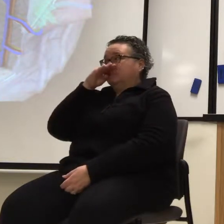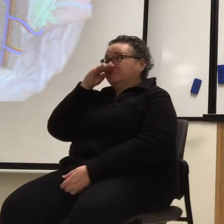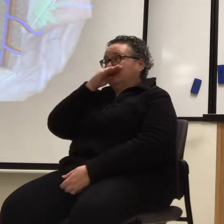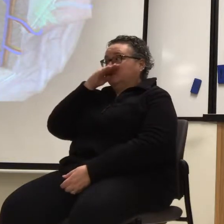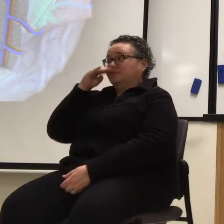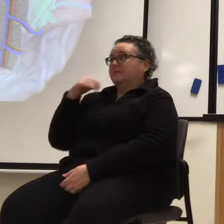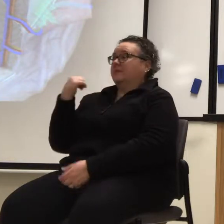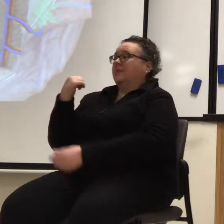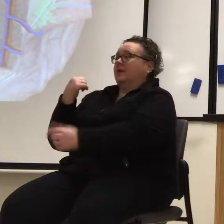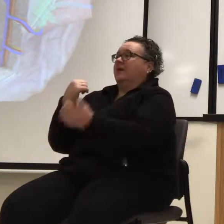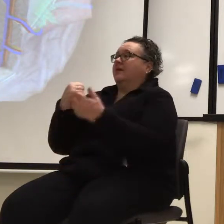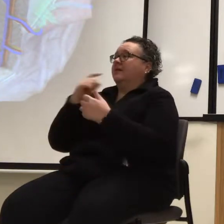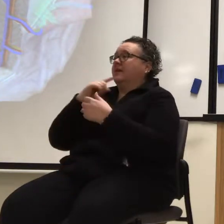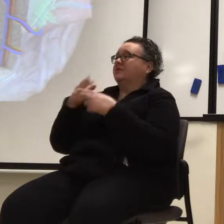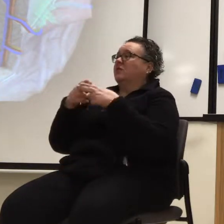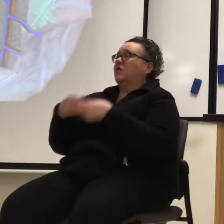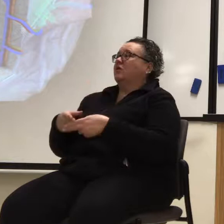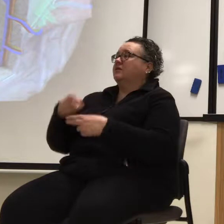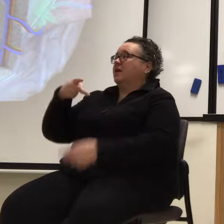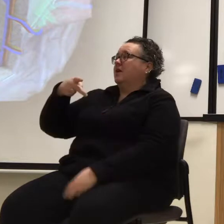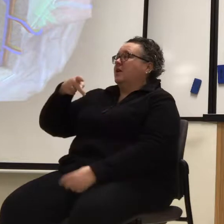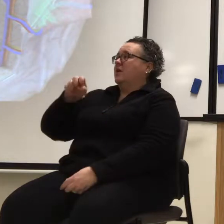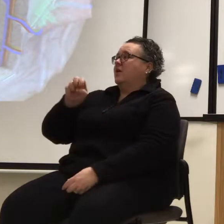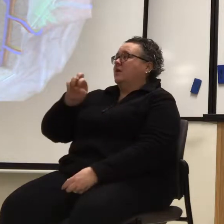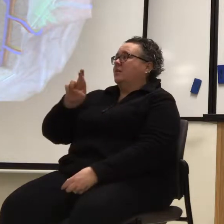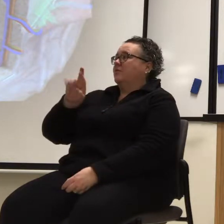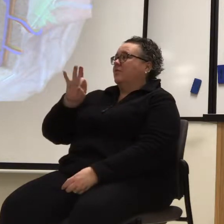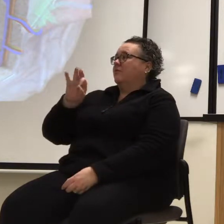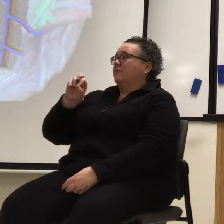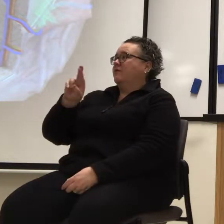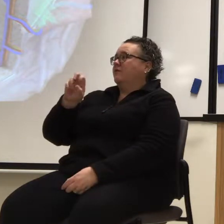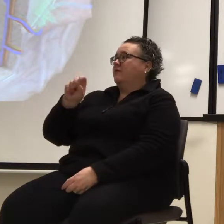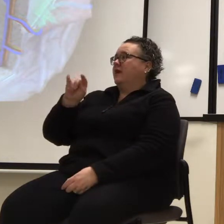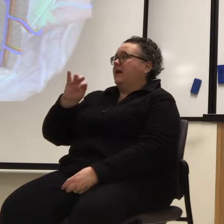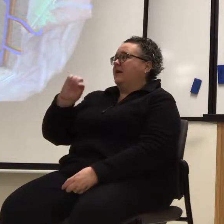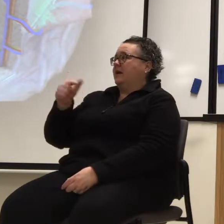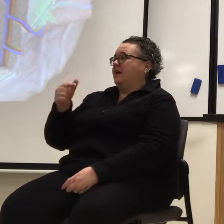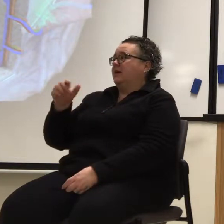This app calls it perforating collagen fiber bundles, right?